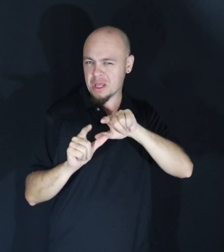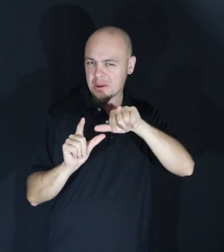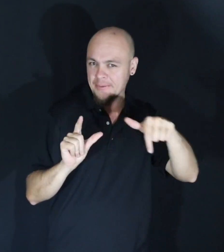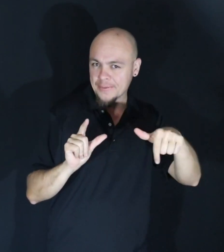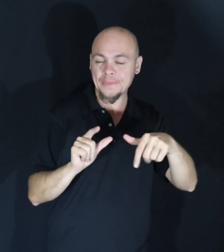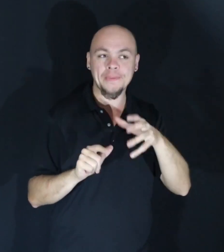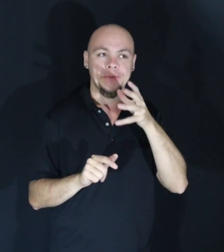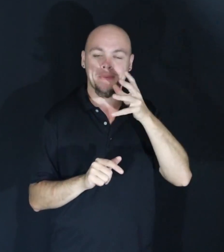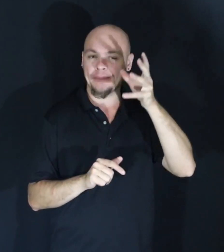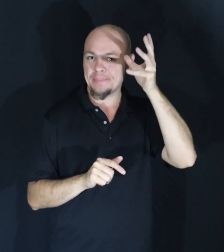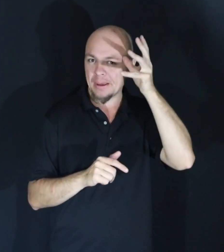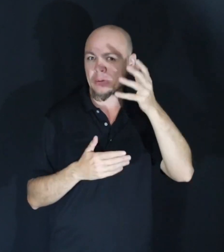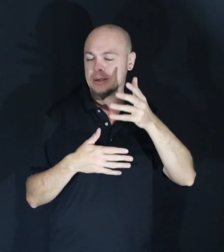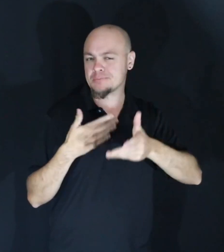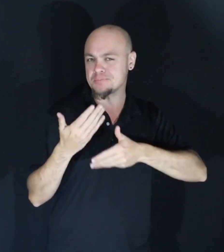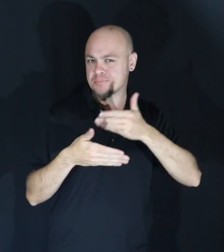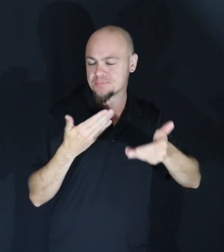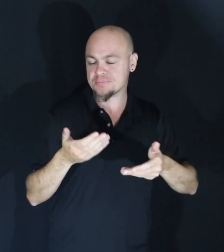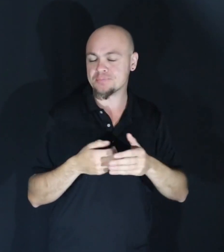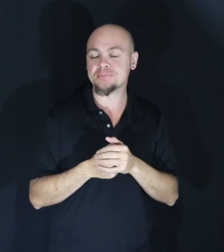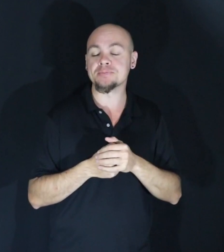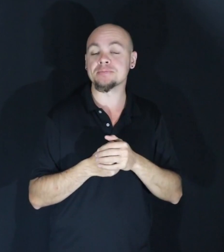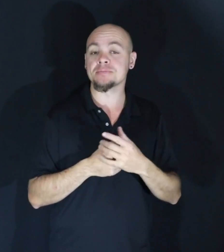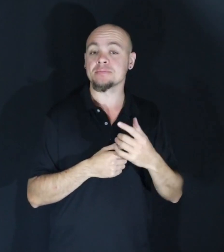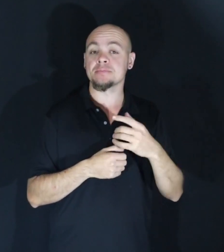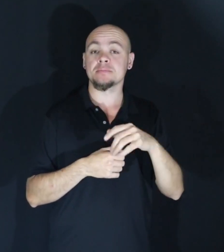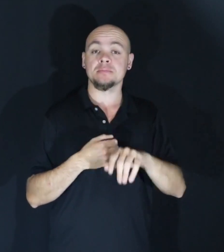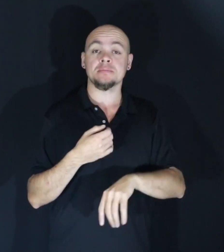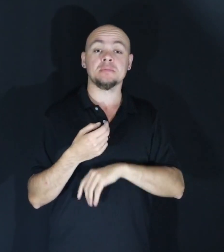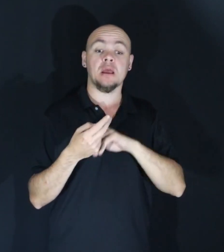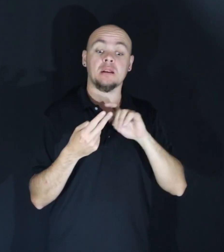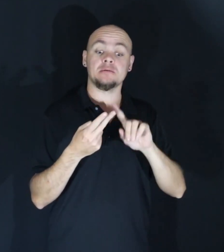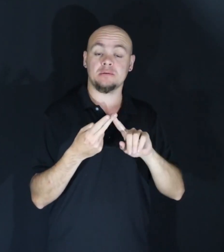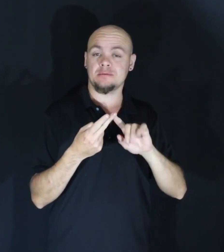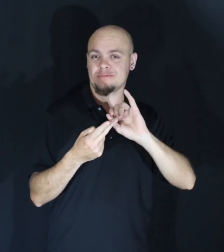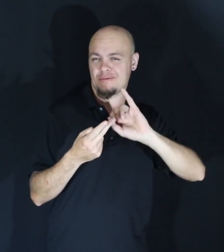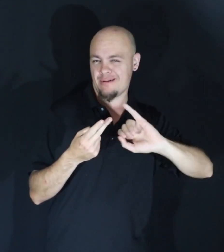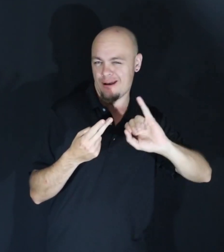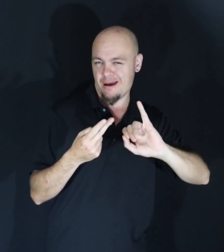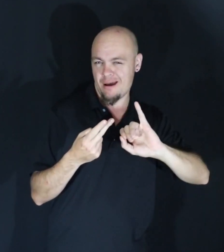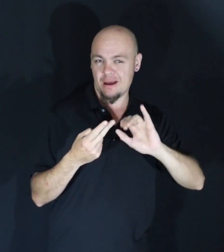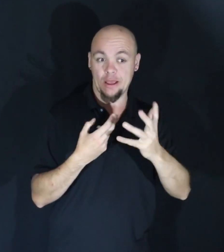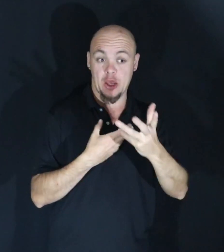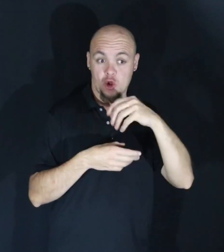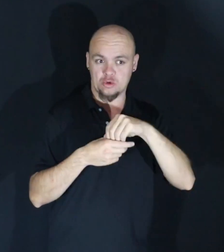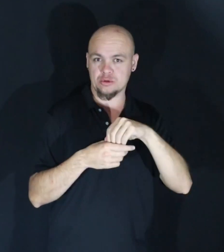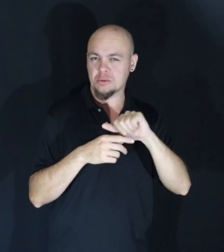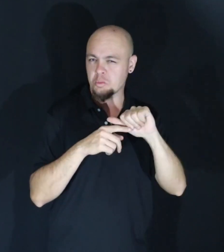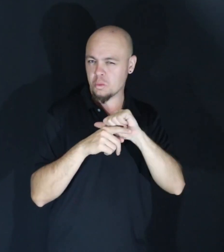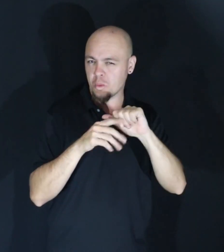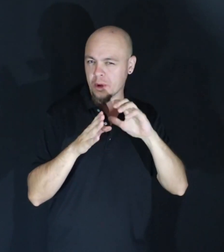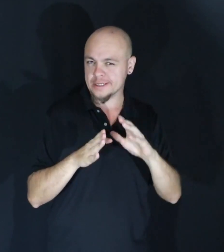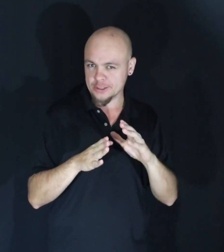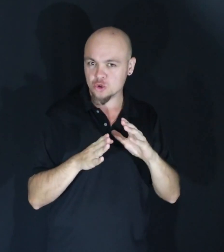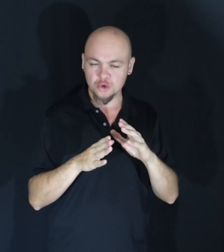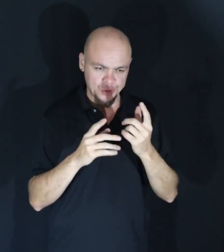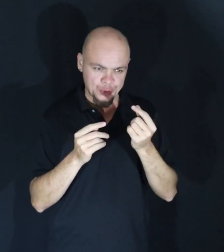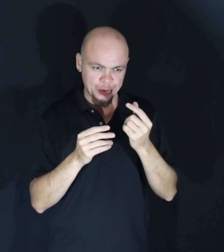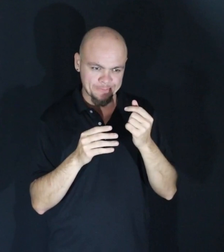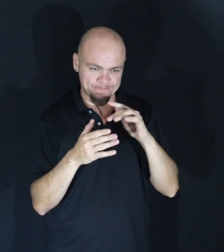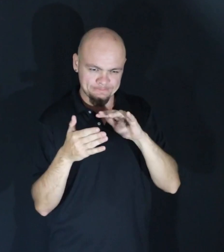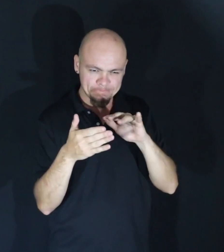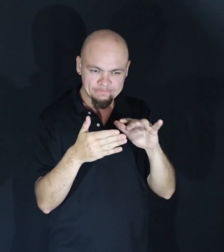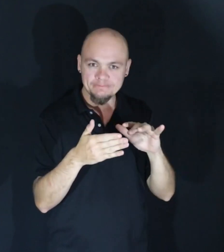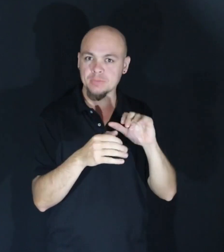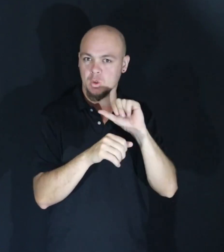community. And inclusion, is what practitioners like me focus on. We're here to make sure that there are ways